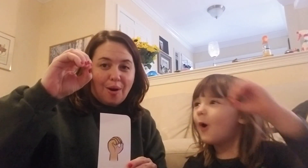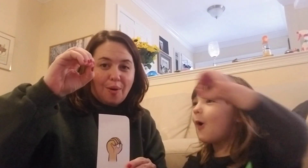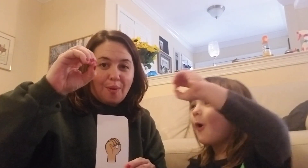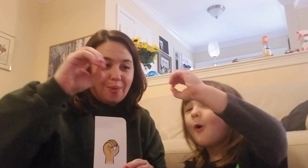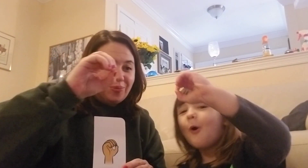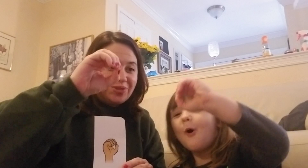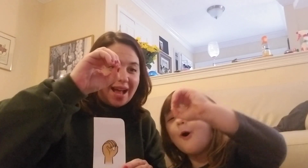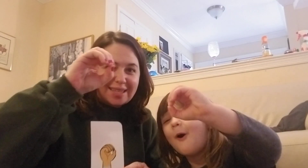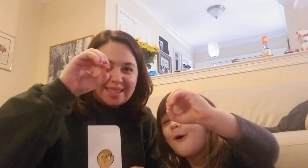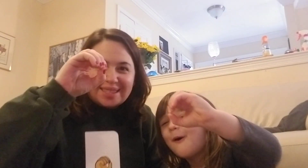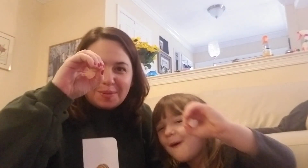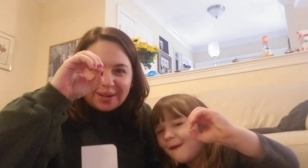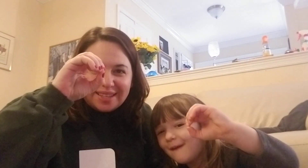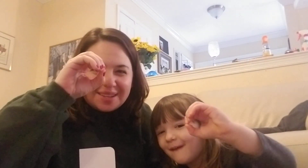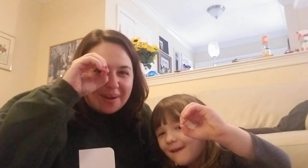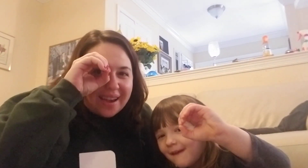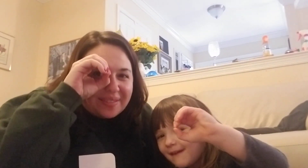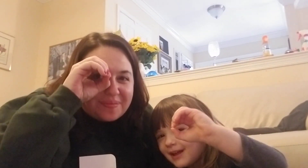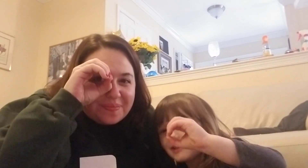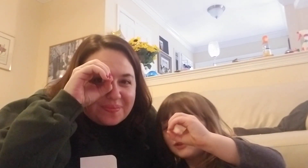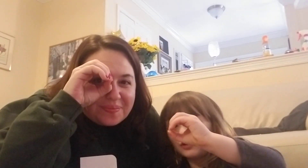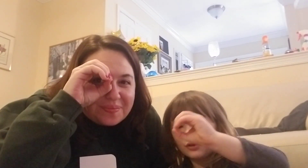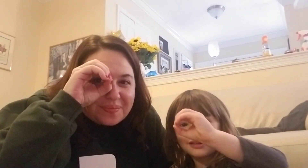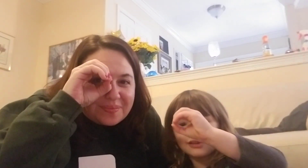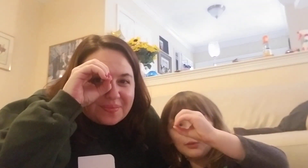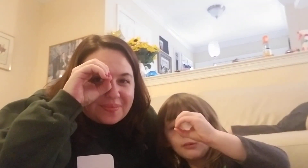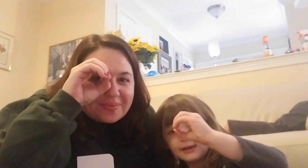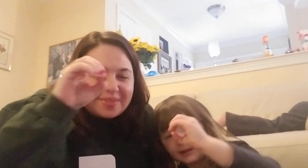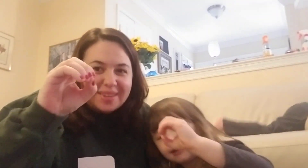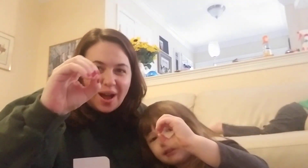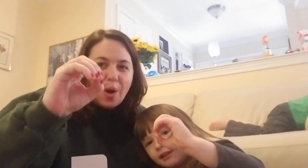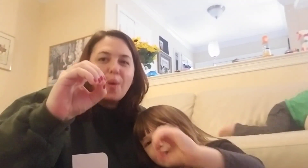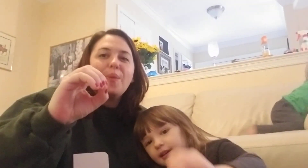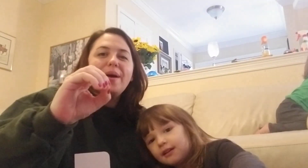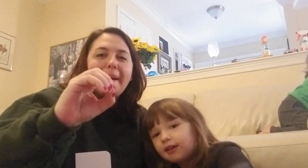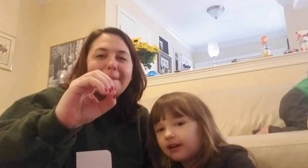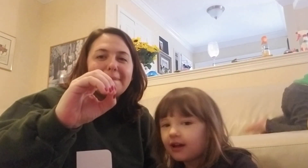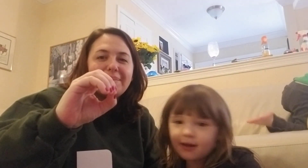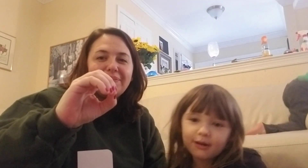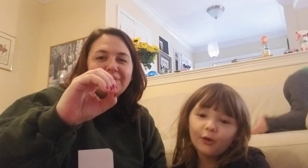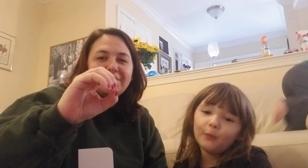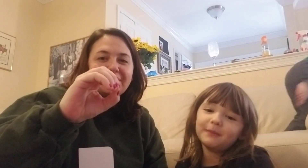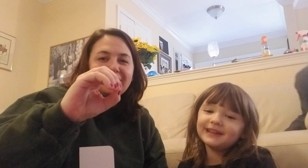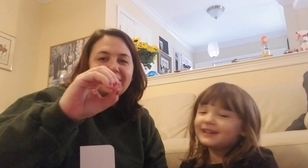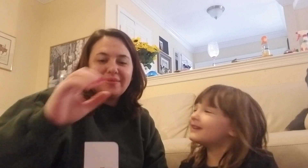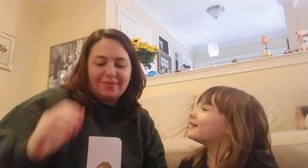Oh, that's a super easy one. It's a super easy. O. O B. O